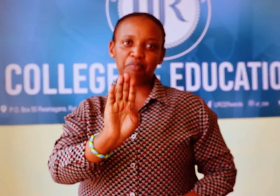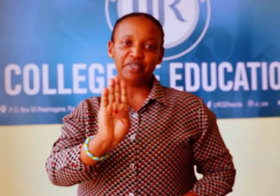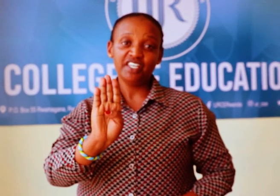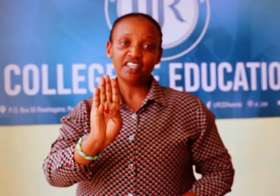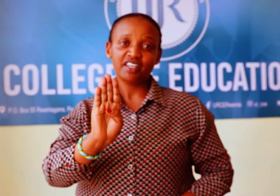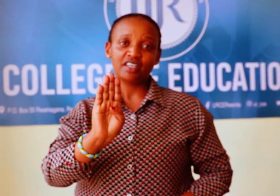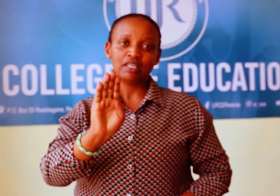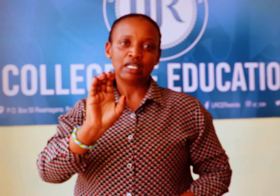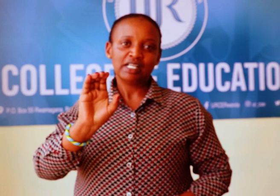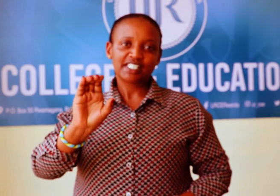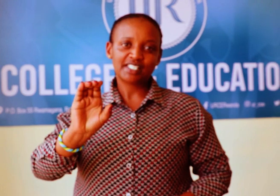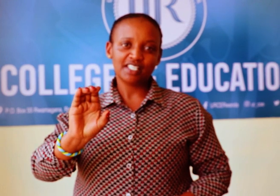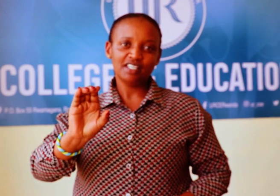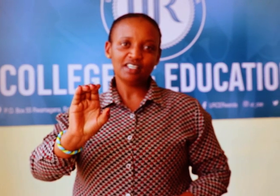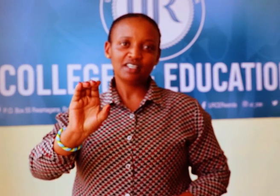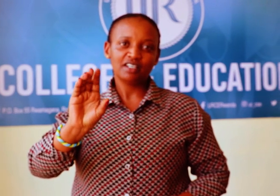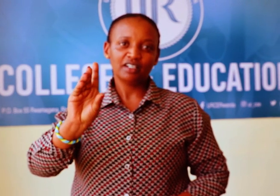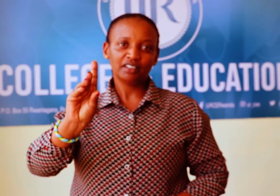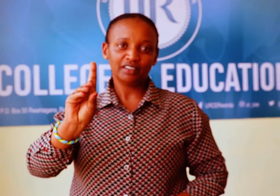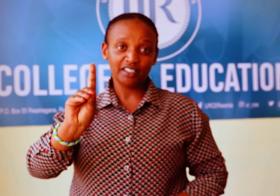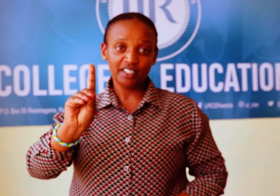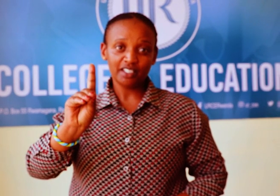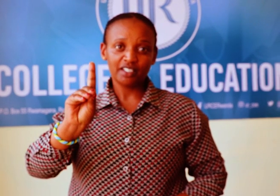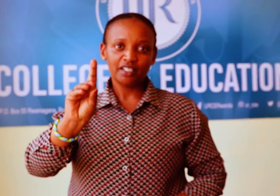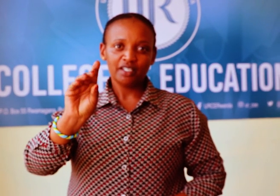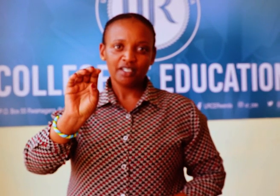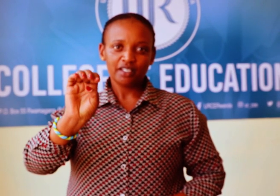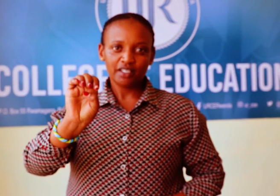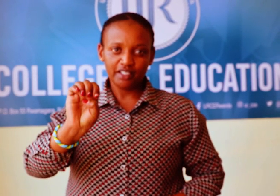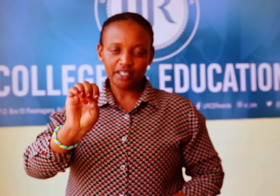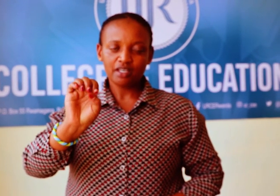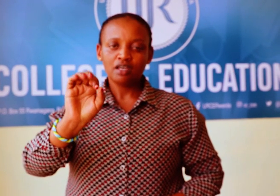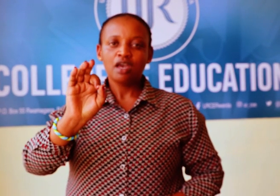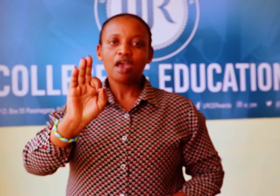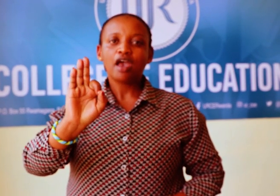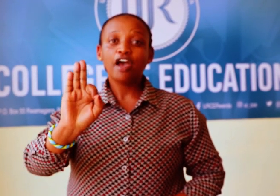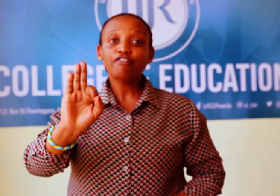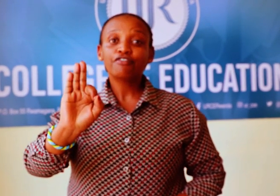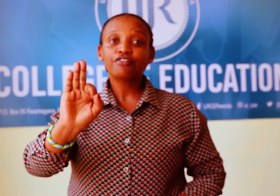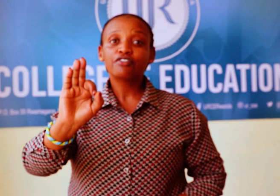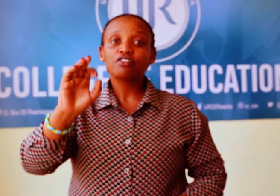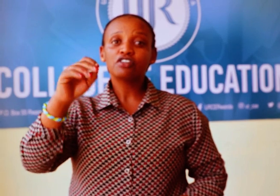B, C, D, E, F,